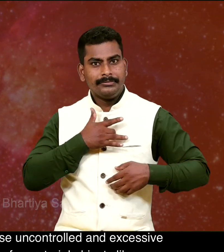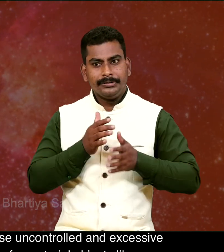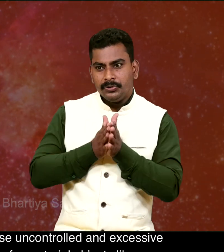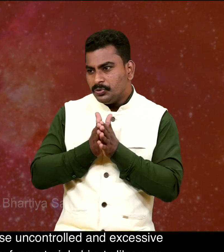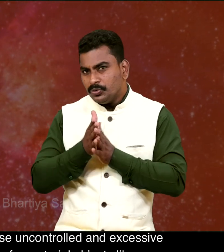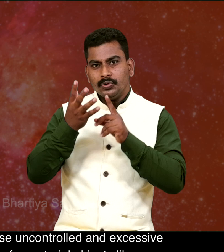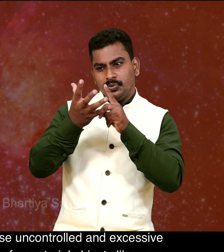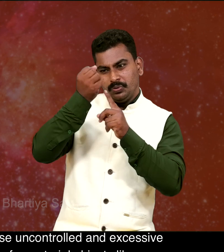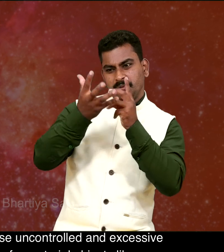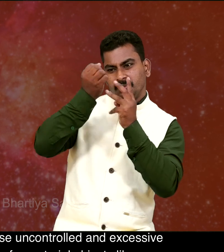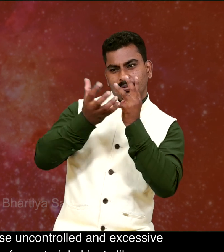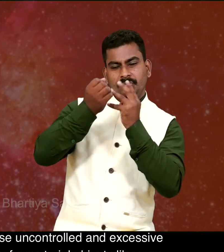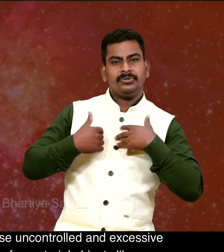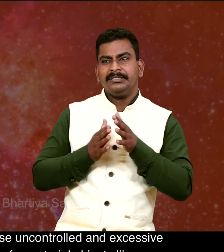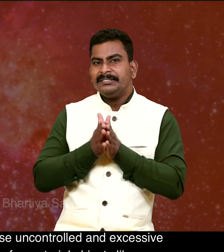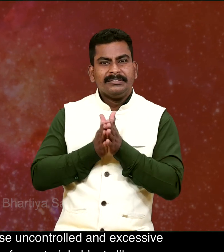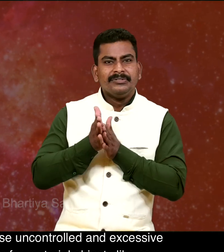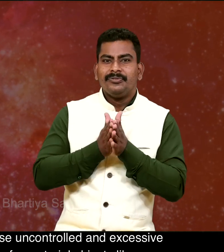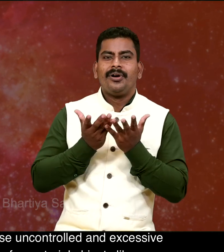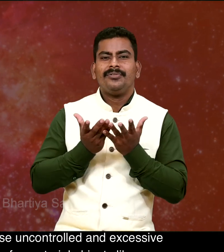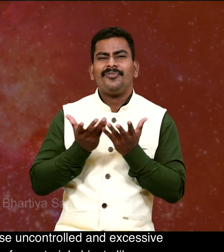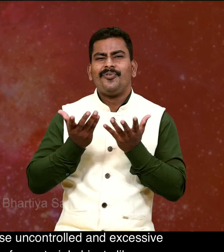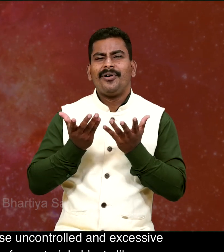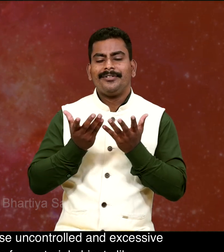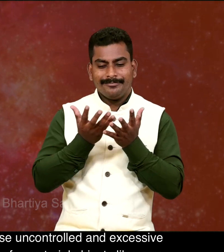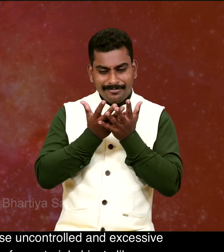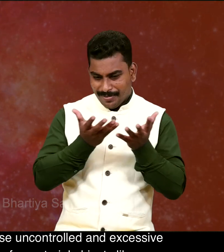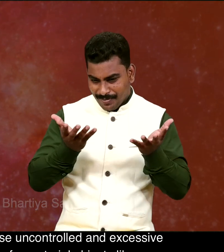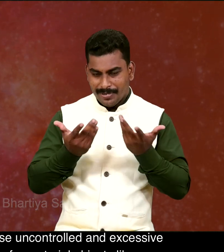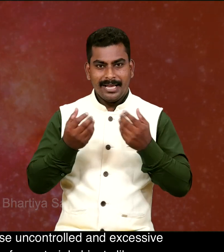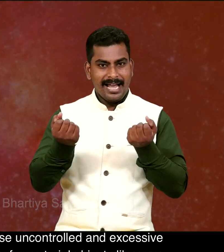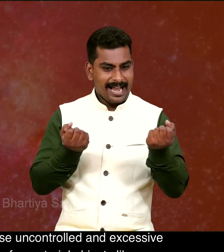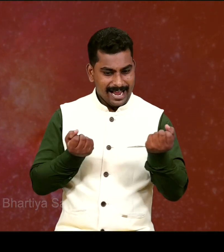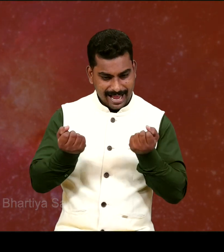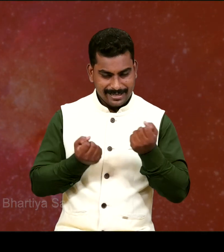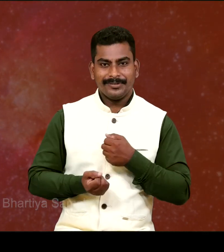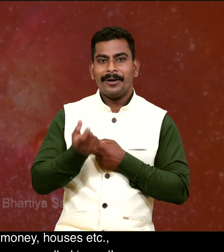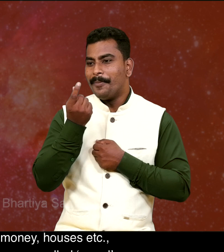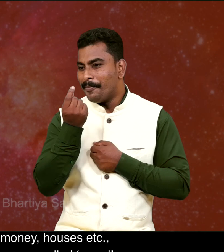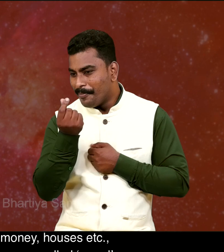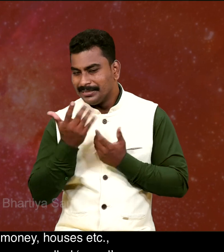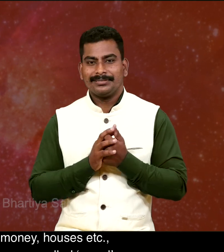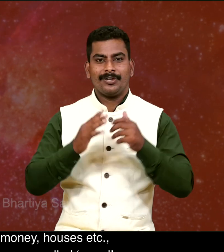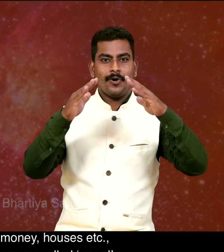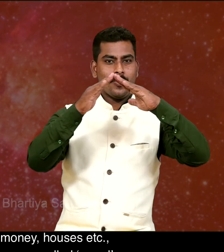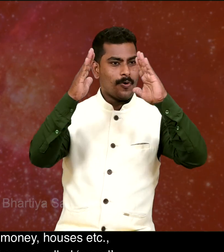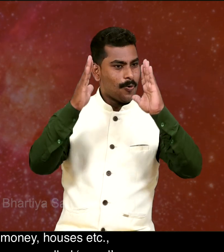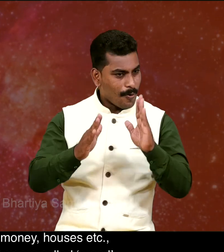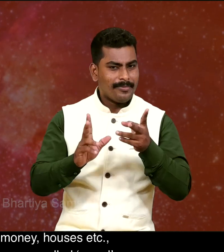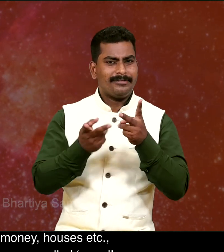desires are for material objects like cars, money, houses, etc.,